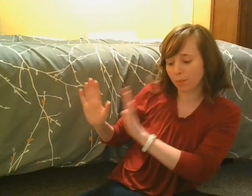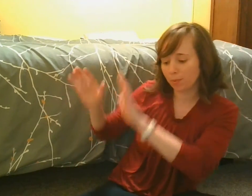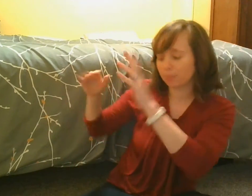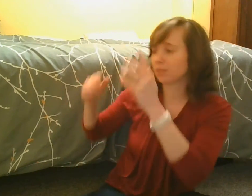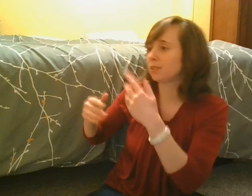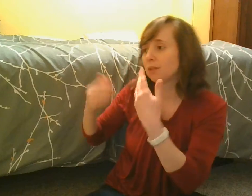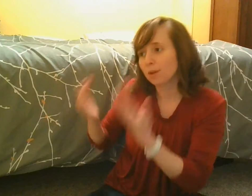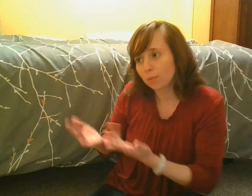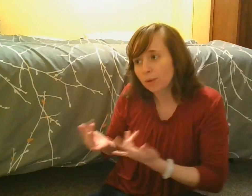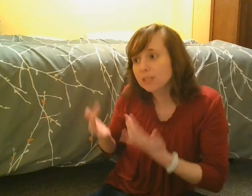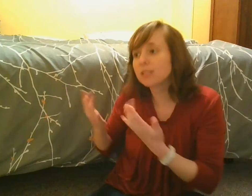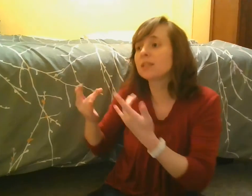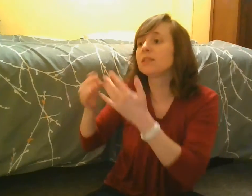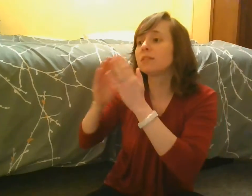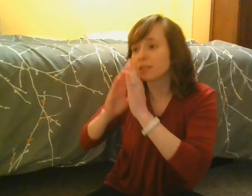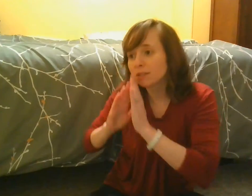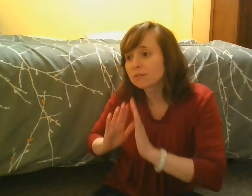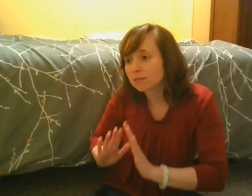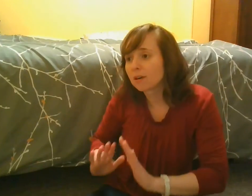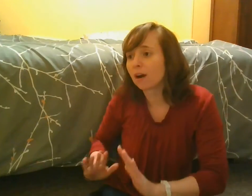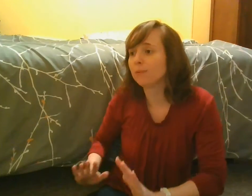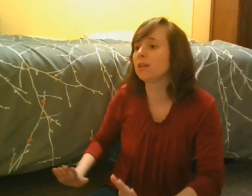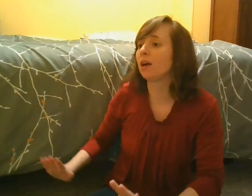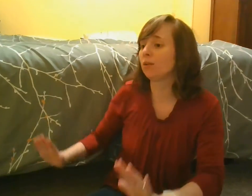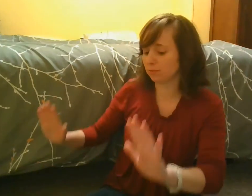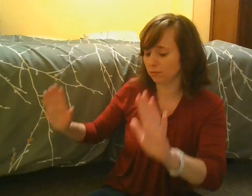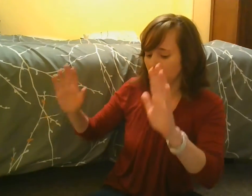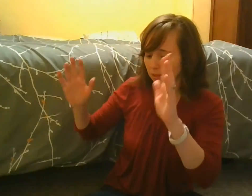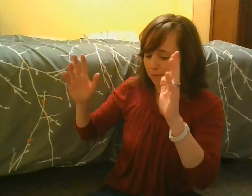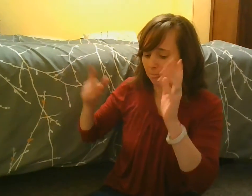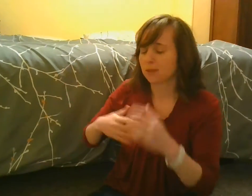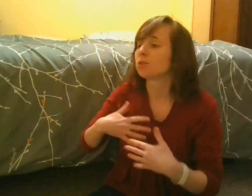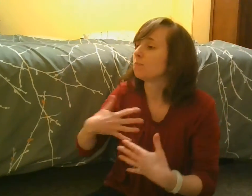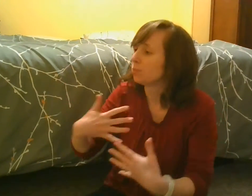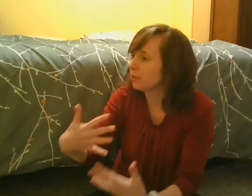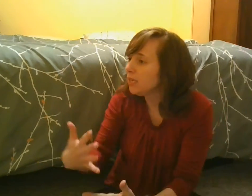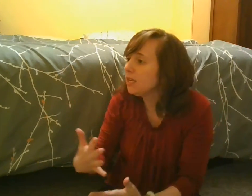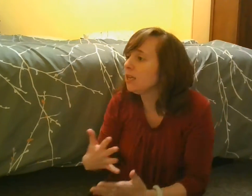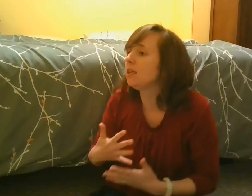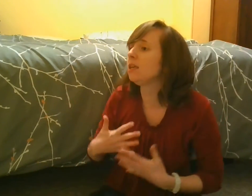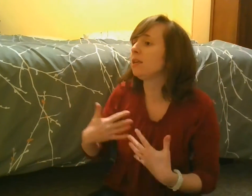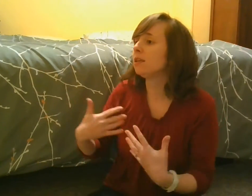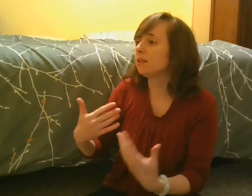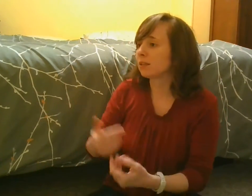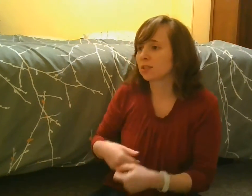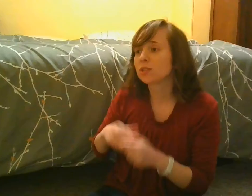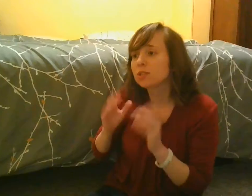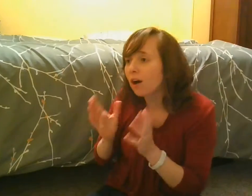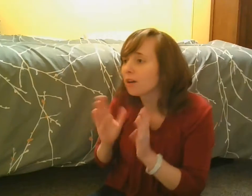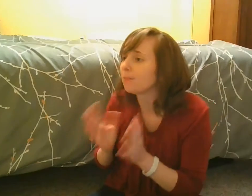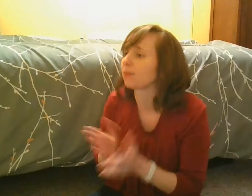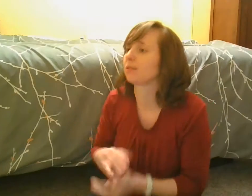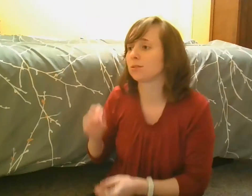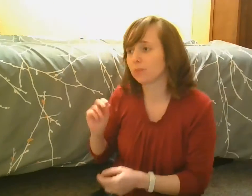whoa. Just wait a second. Let's just calm it down. Just breathe. Let's just talk about this,